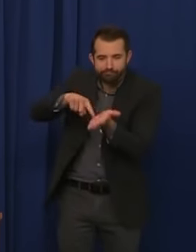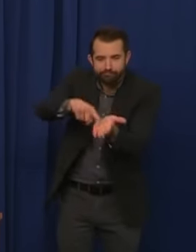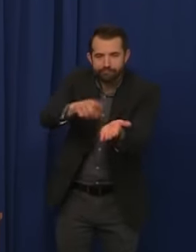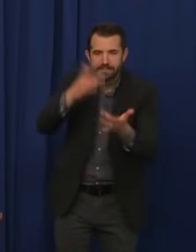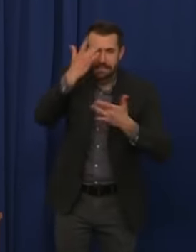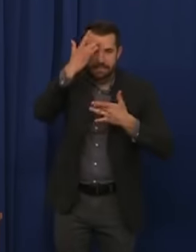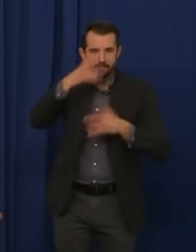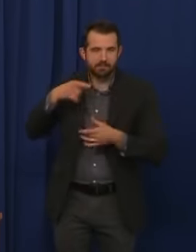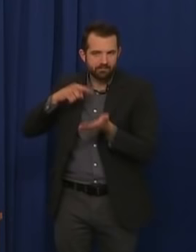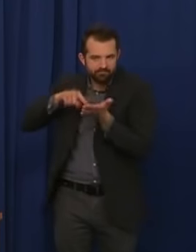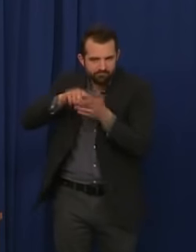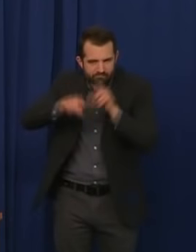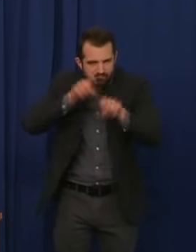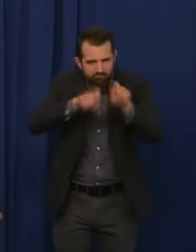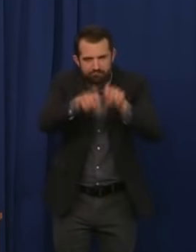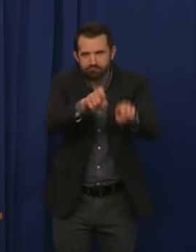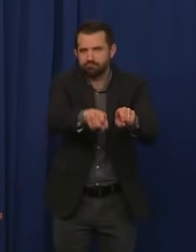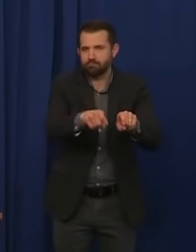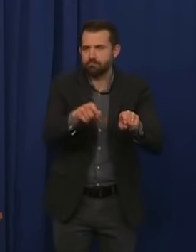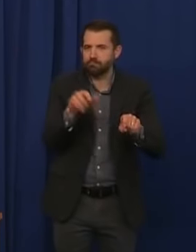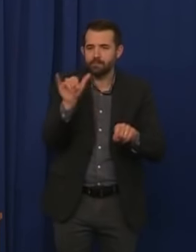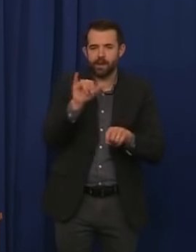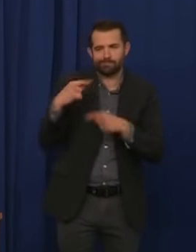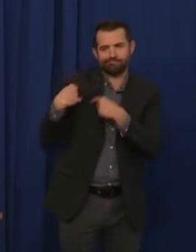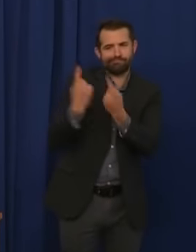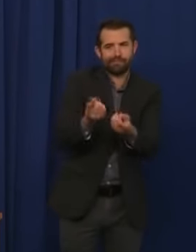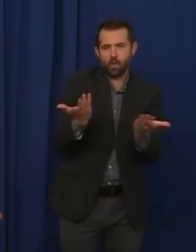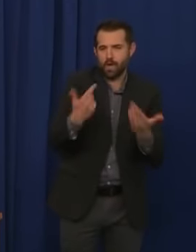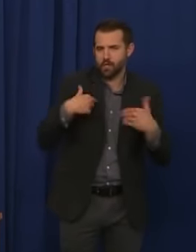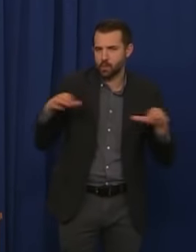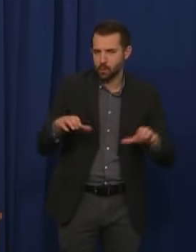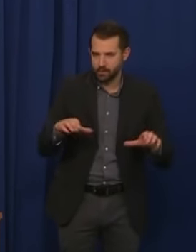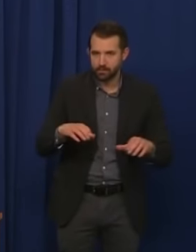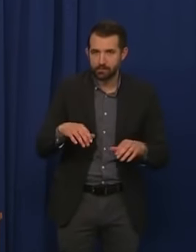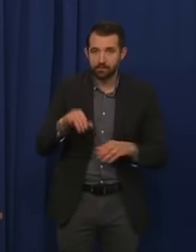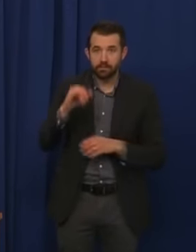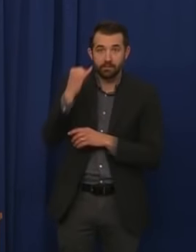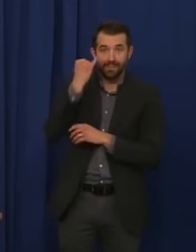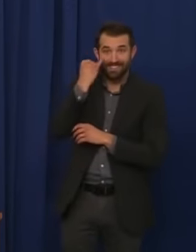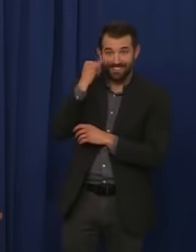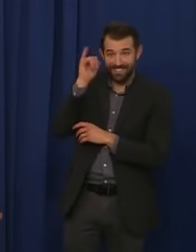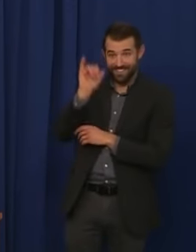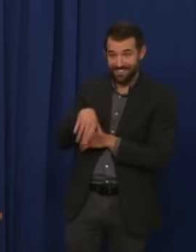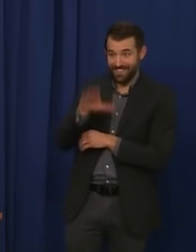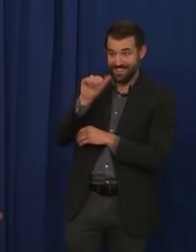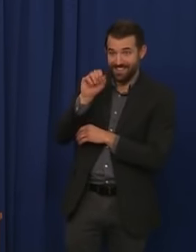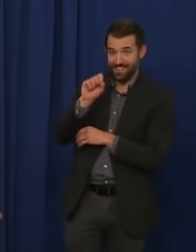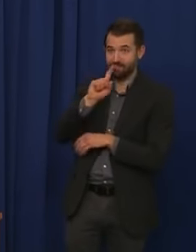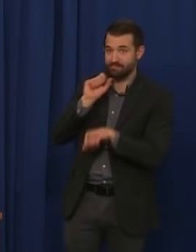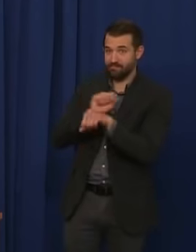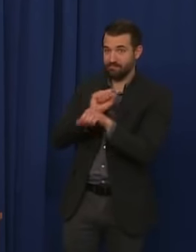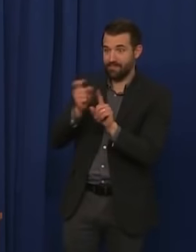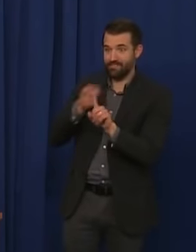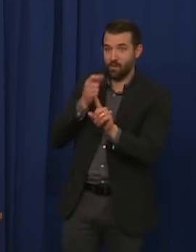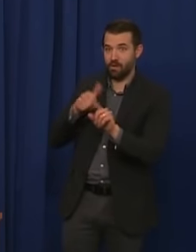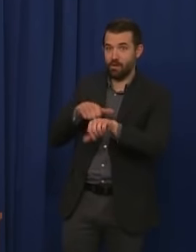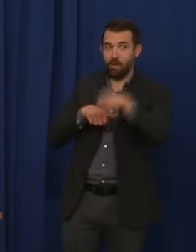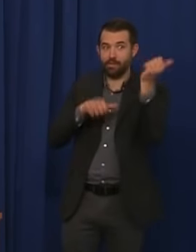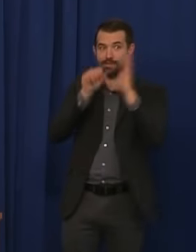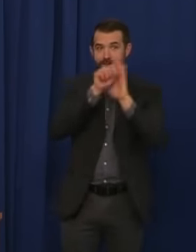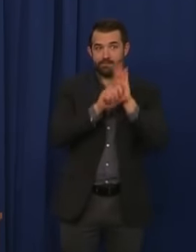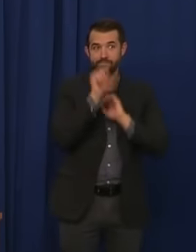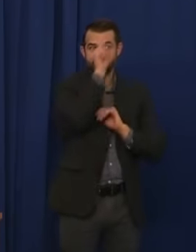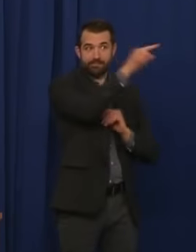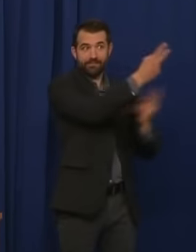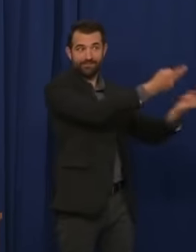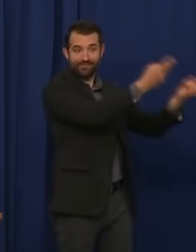for several months. You may get a phone call, even if the cases that started that outbreak were among residents in other states. So I just